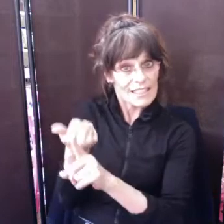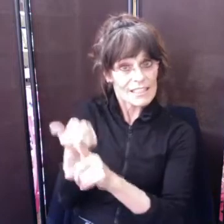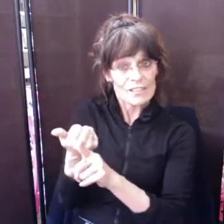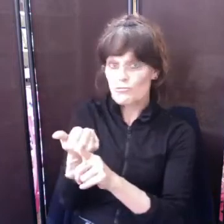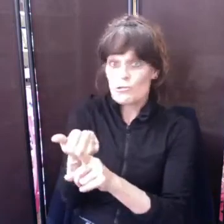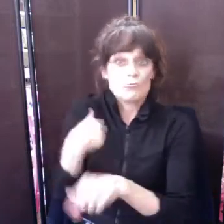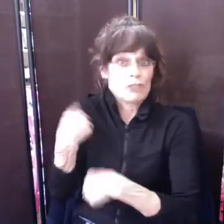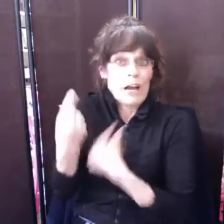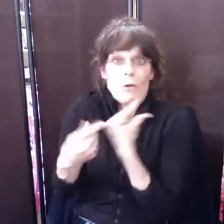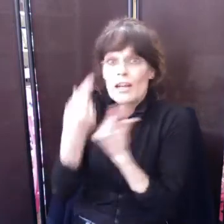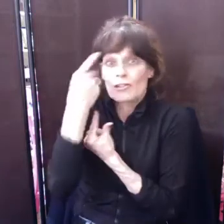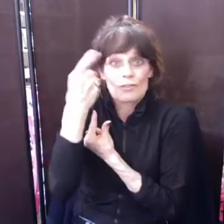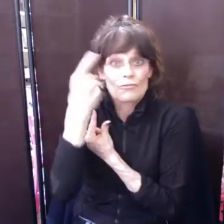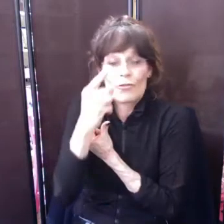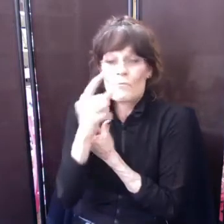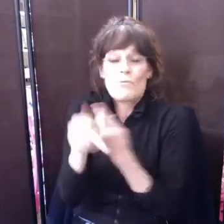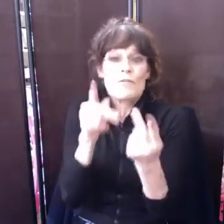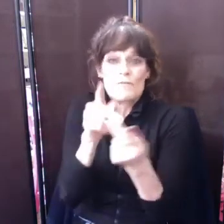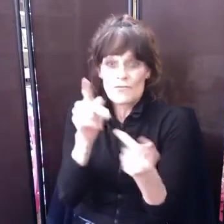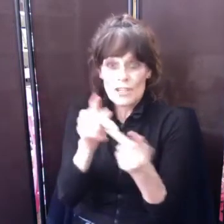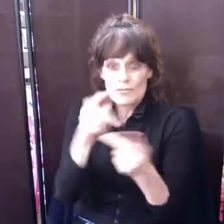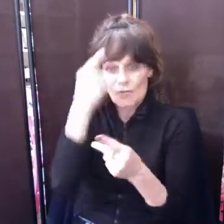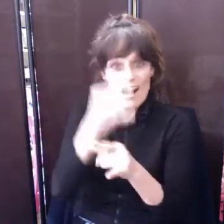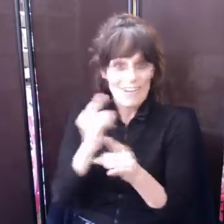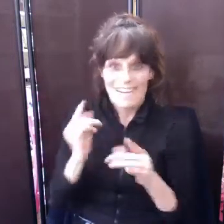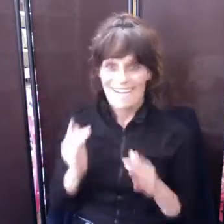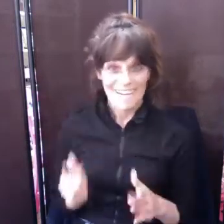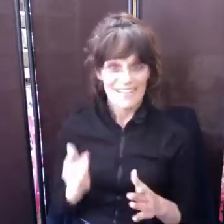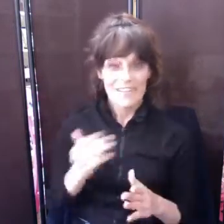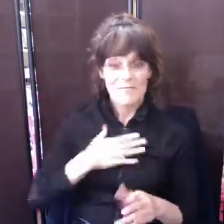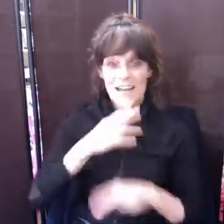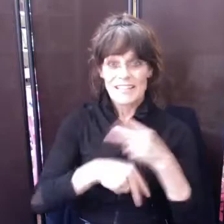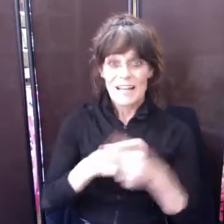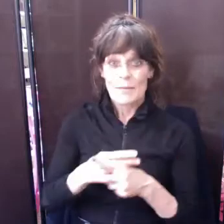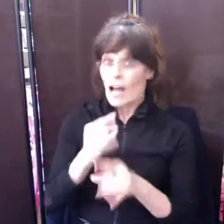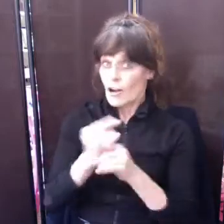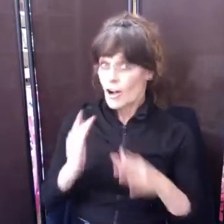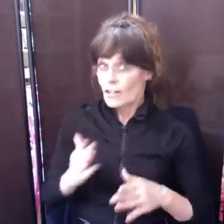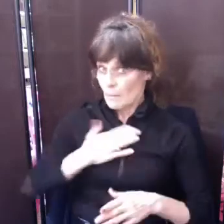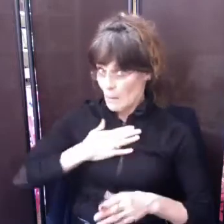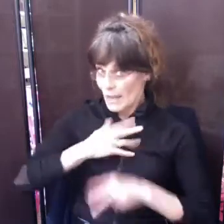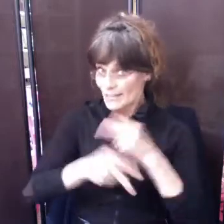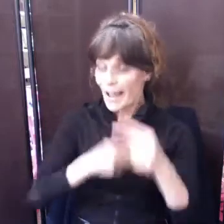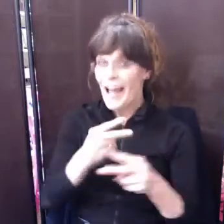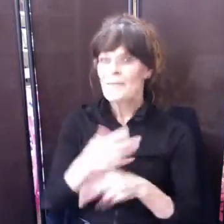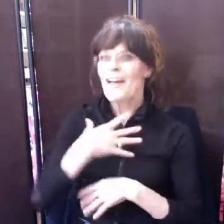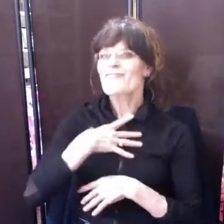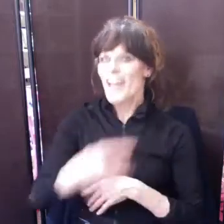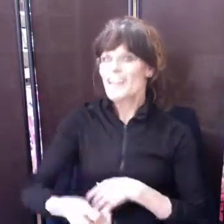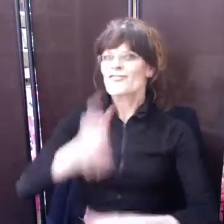for alcoholics of my type, you know, and alcoholics of my type are the type that, you know, like to drink as much and often